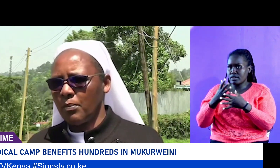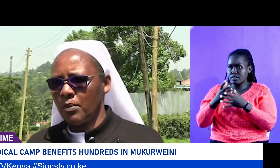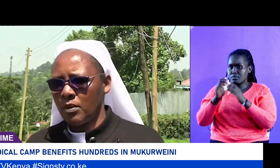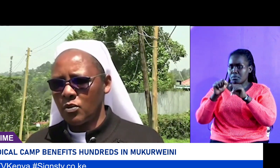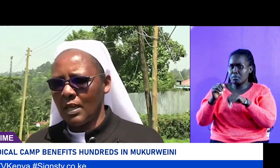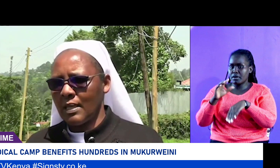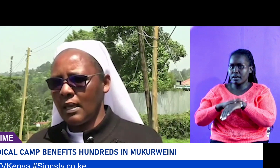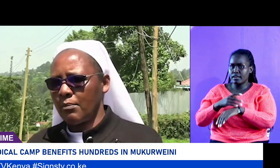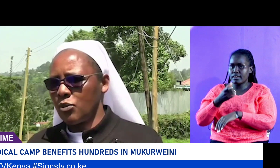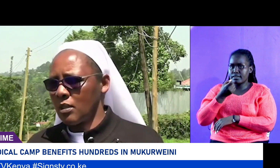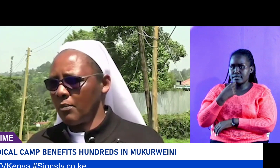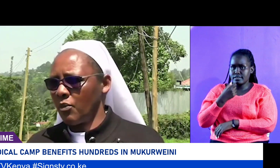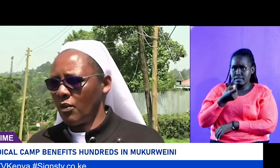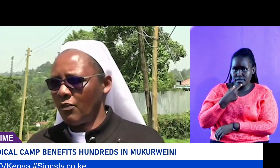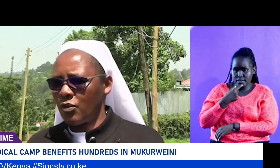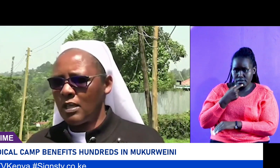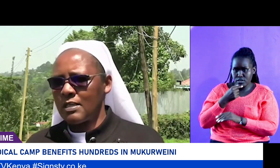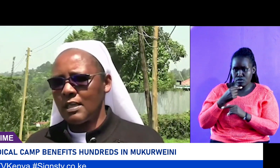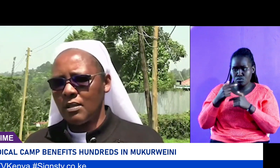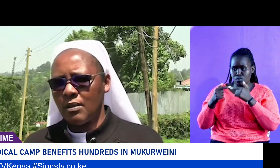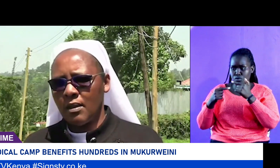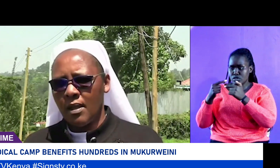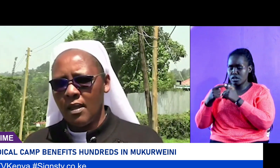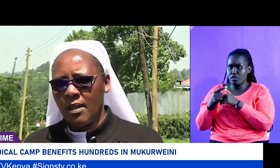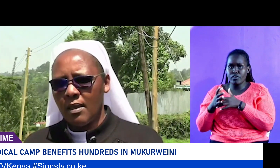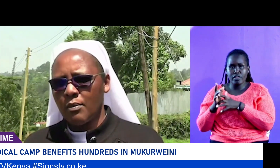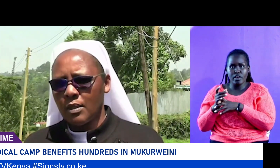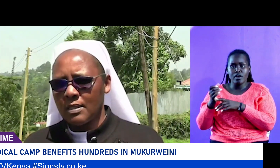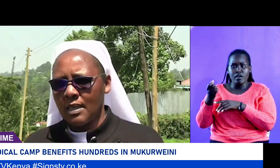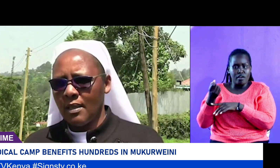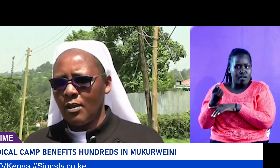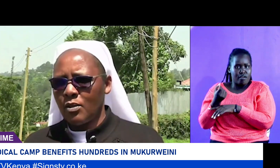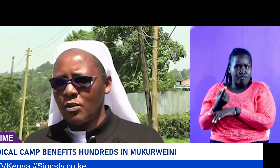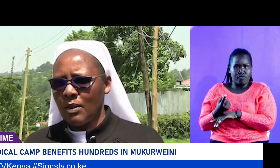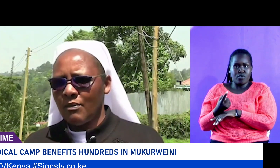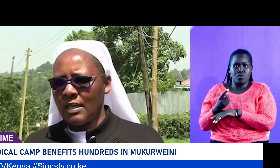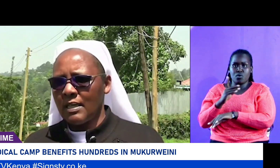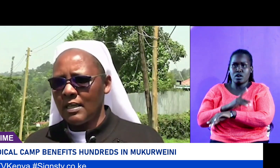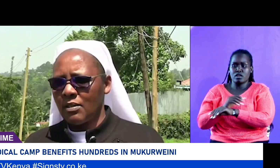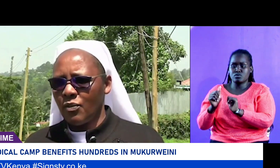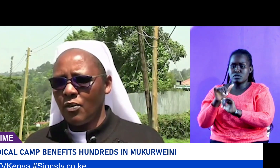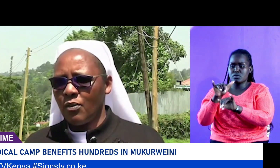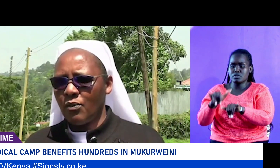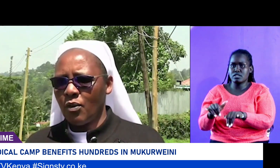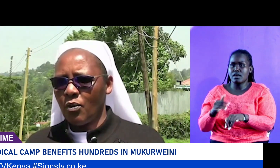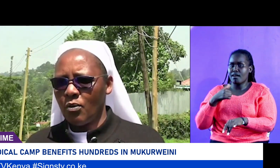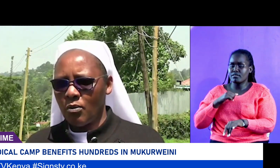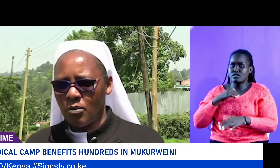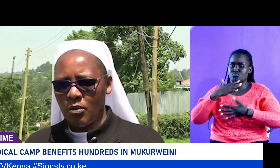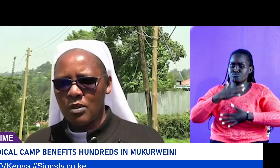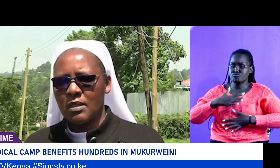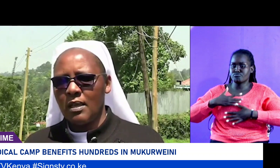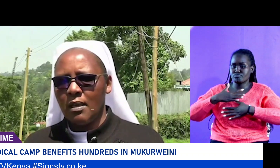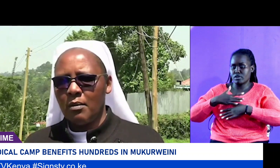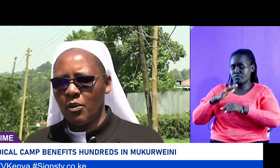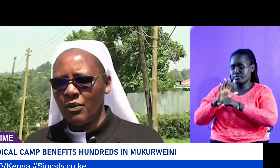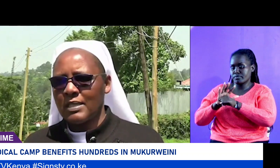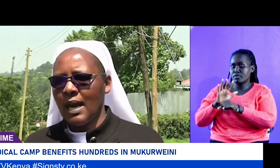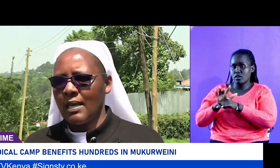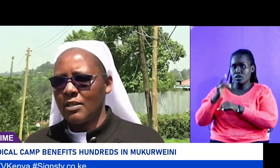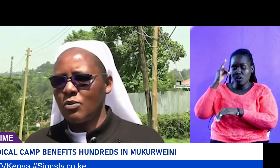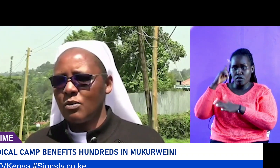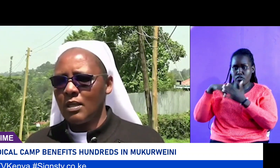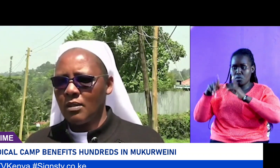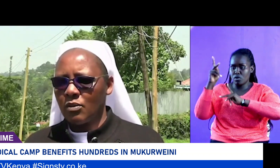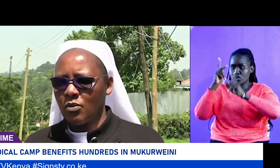so that they can push them for the few days that they will stay. So we are very grateful for what